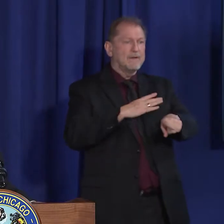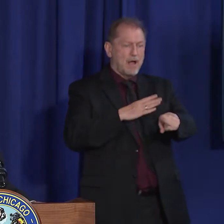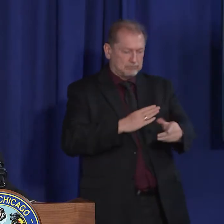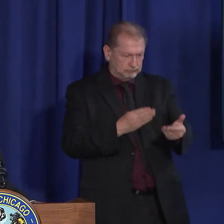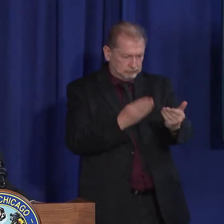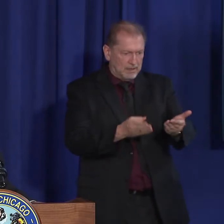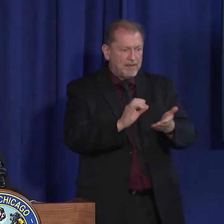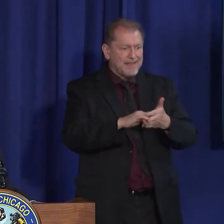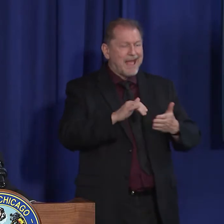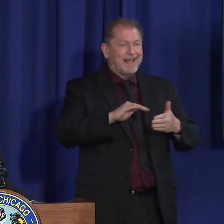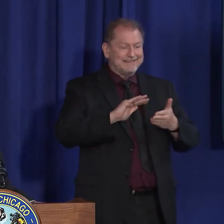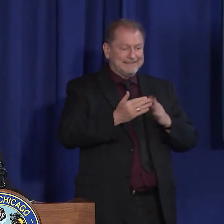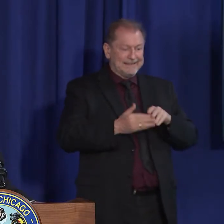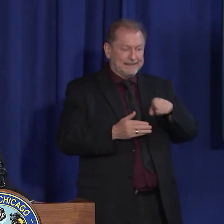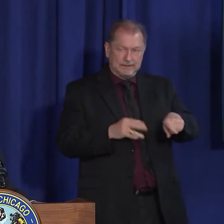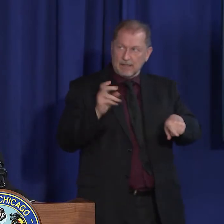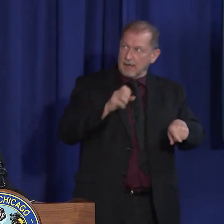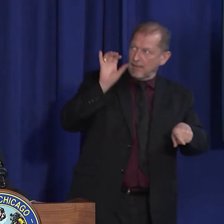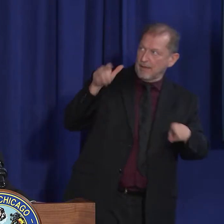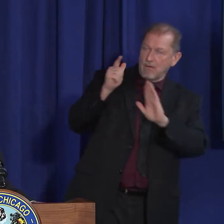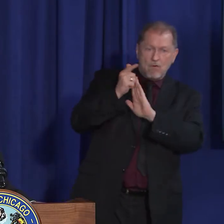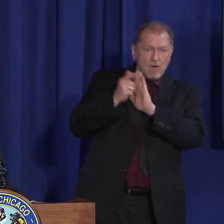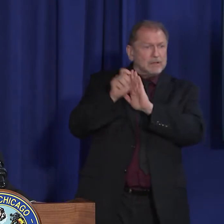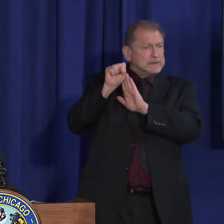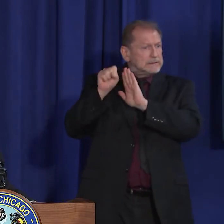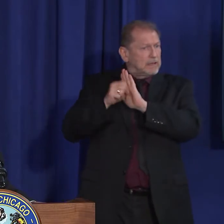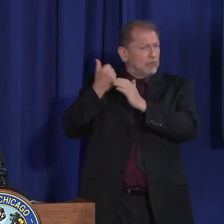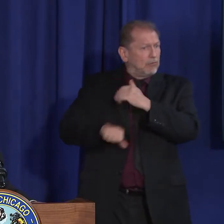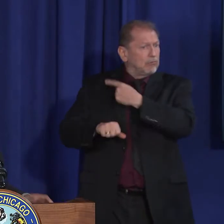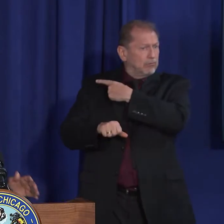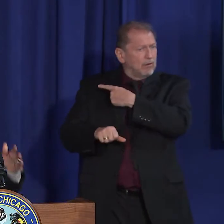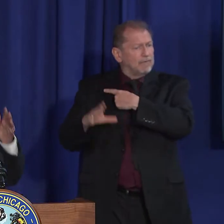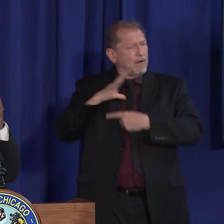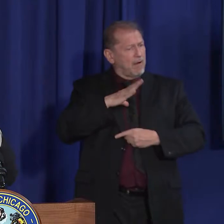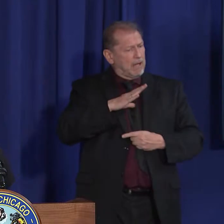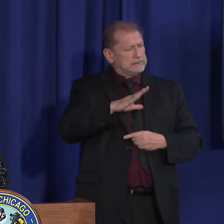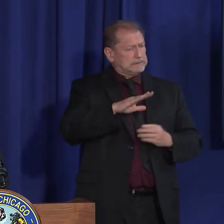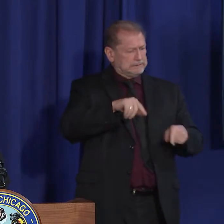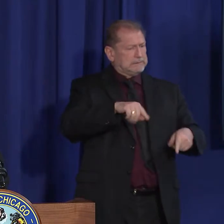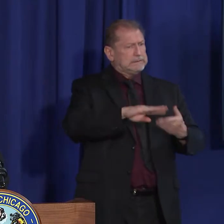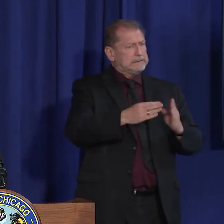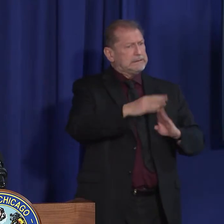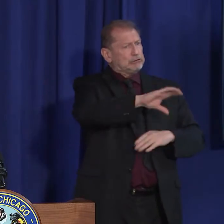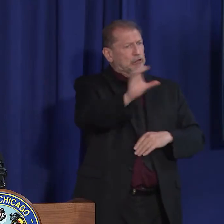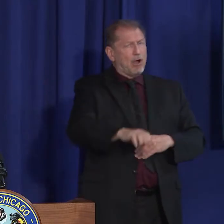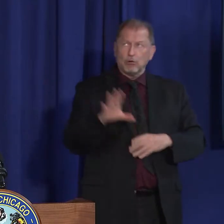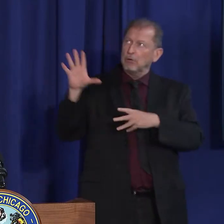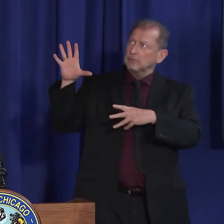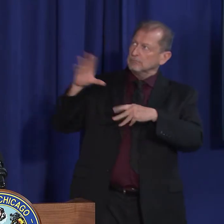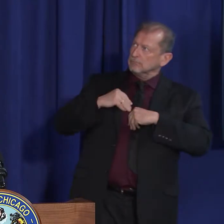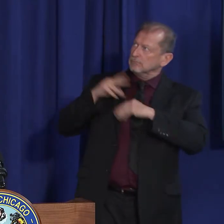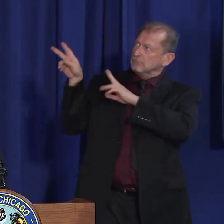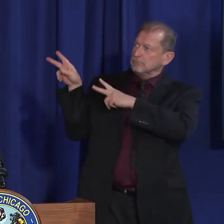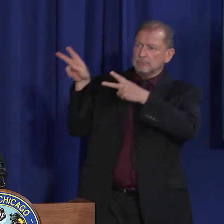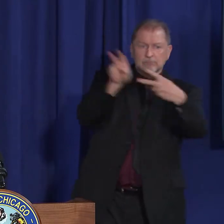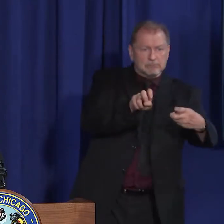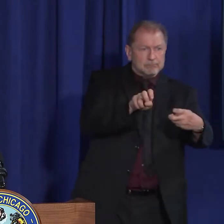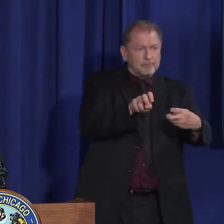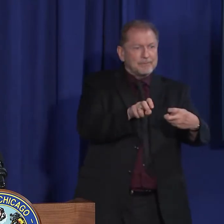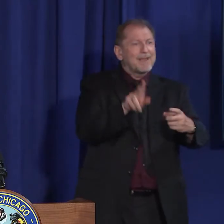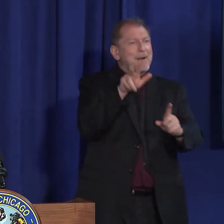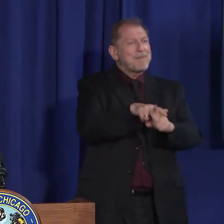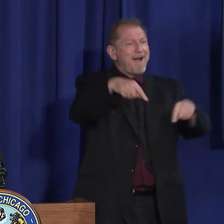proposing to take the state law that's been in existence for quite some time and codify it here in the city of